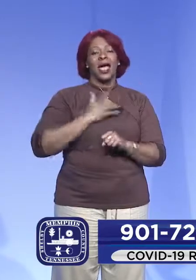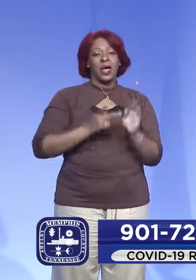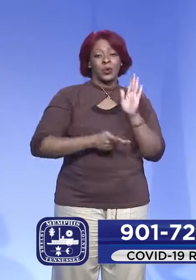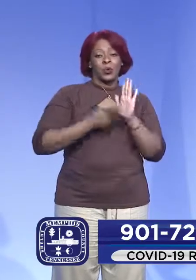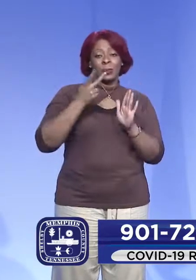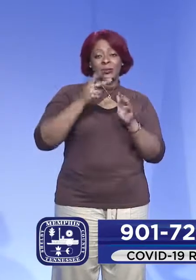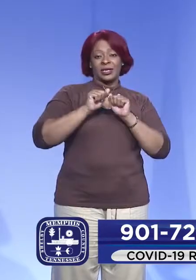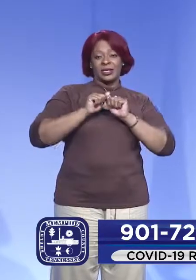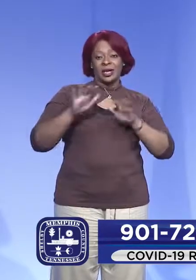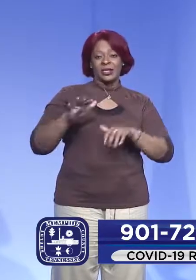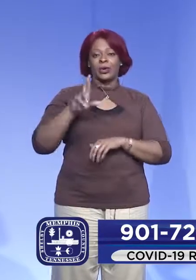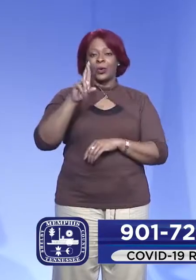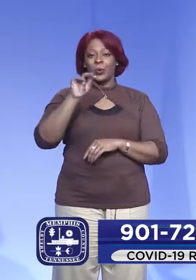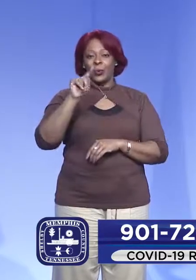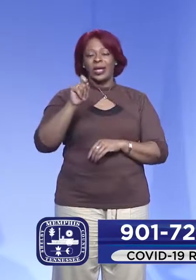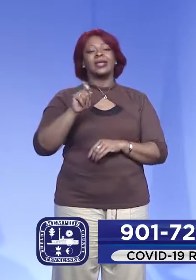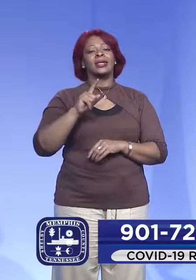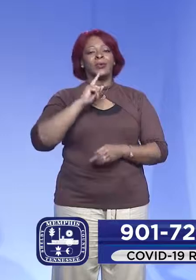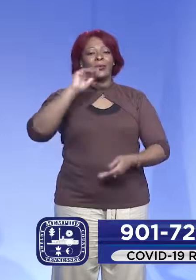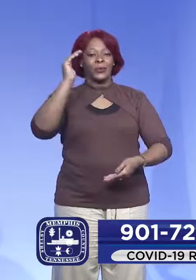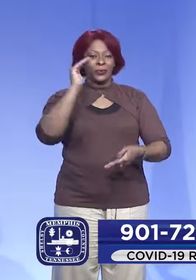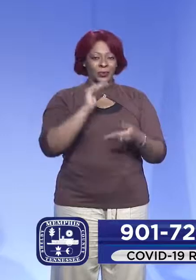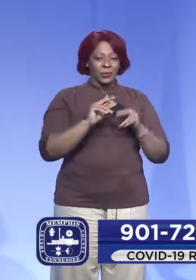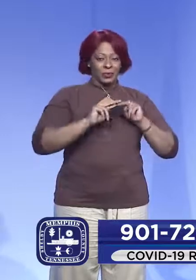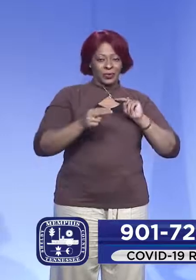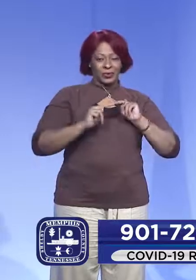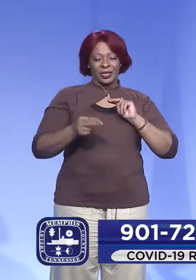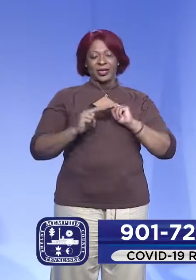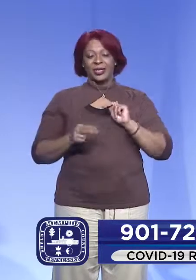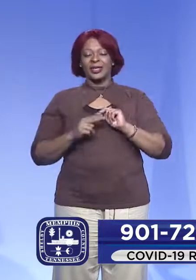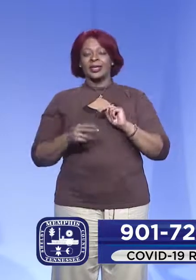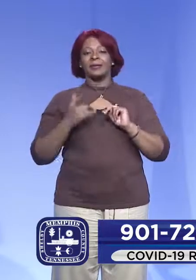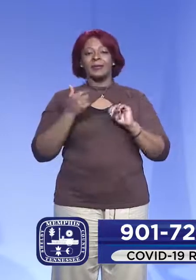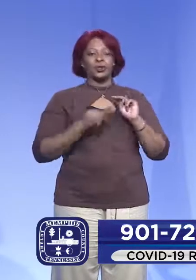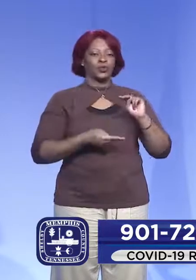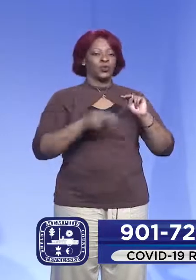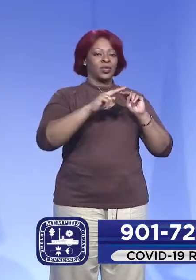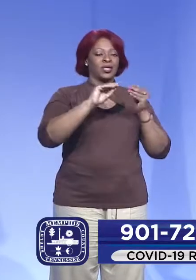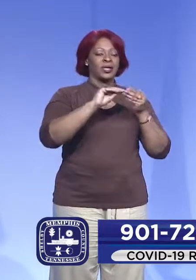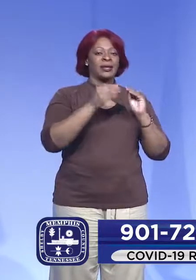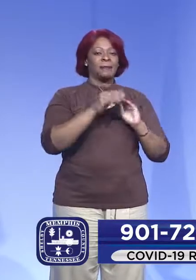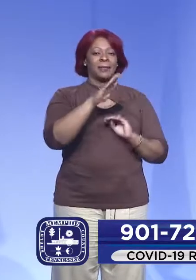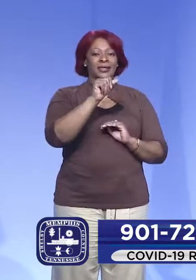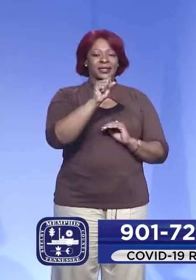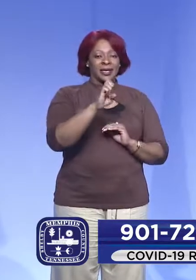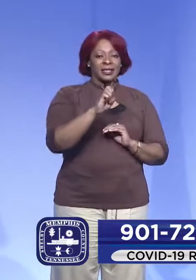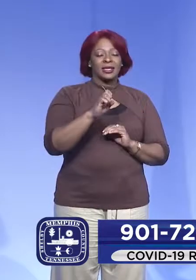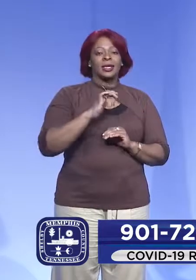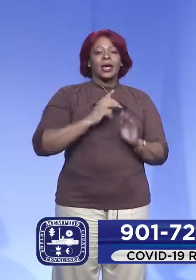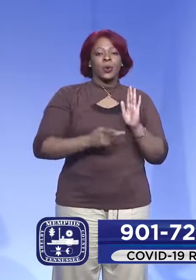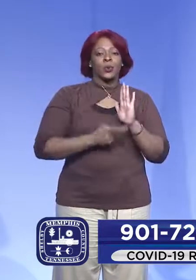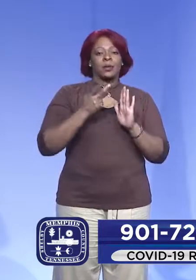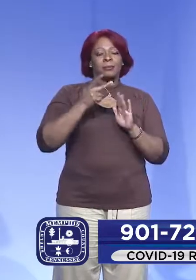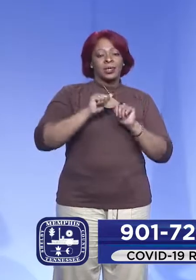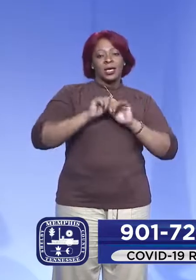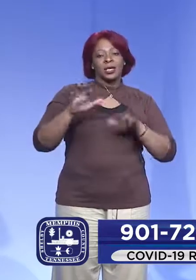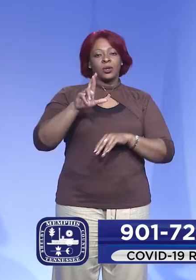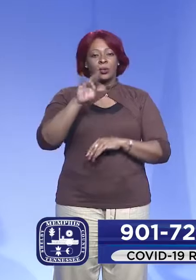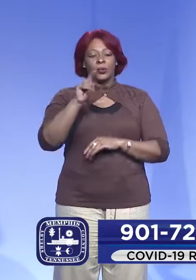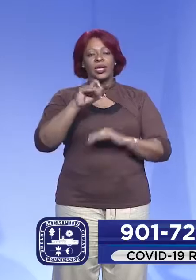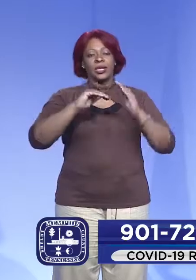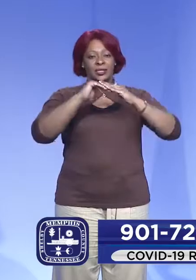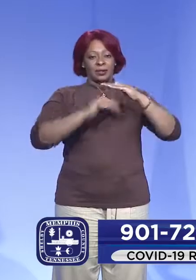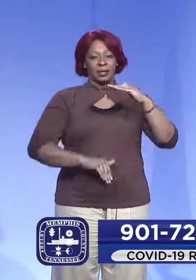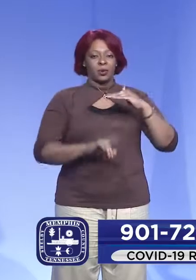reproductive rate is declining very quickly with the decrease in the number of cases. So our reproductive rate now is well